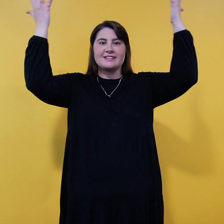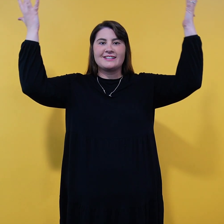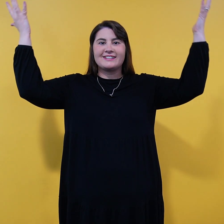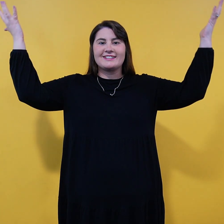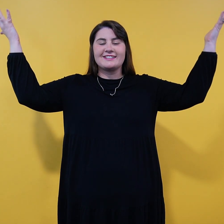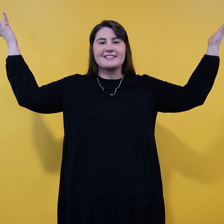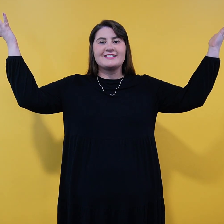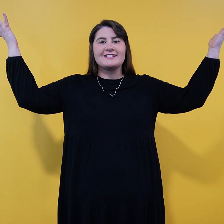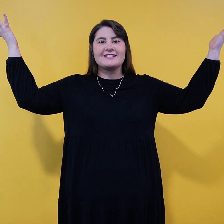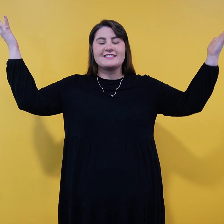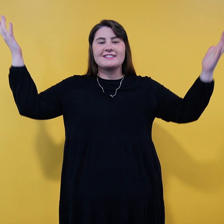hallelujah.